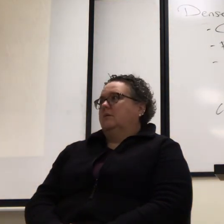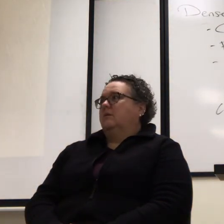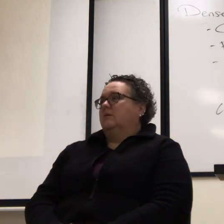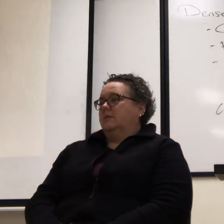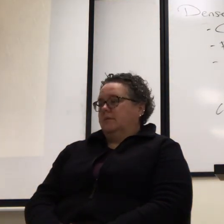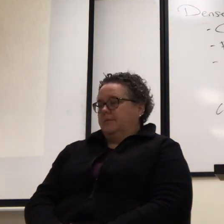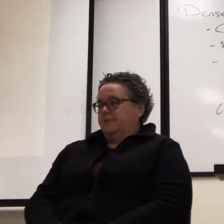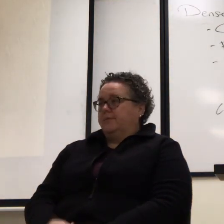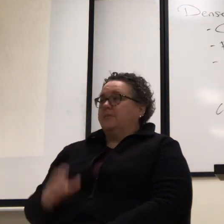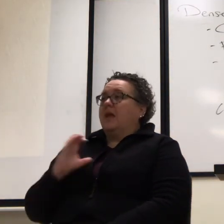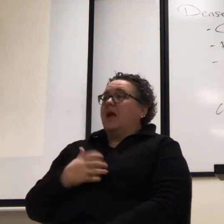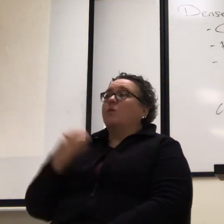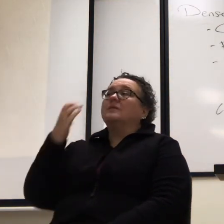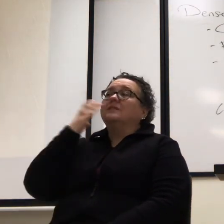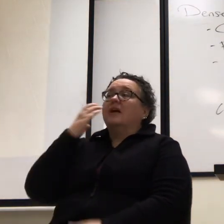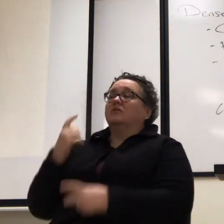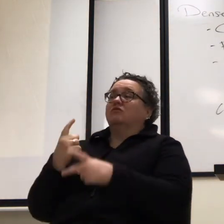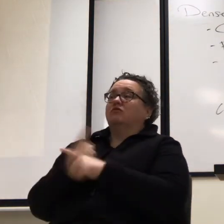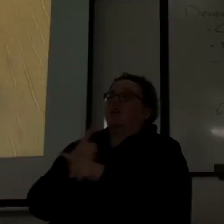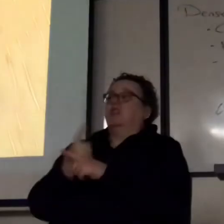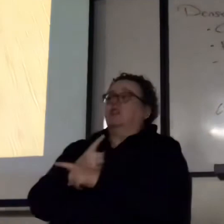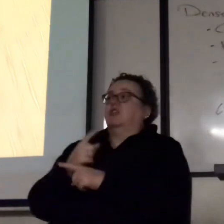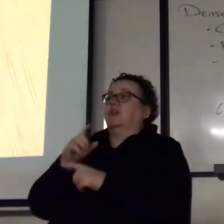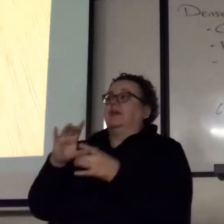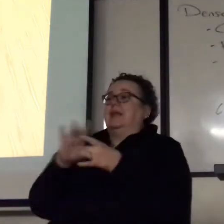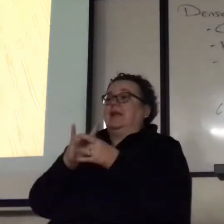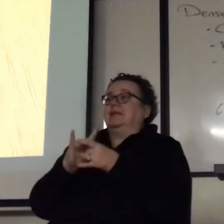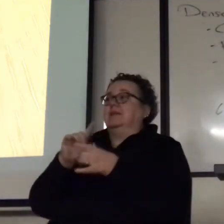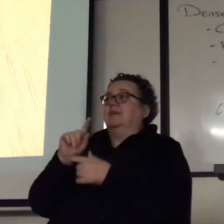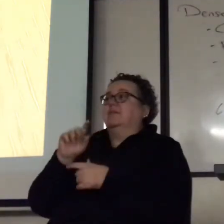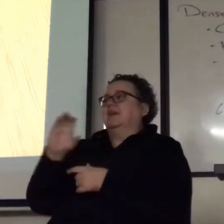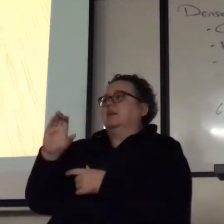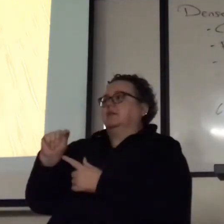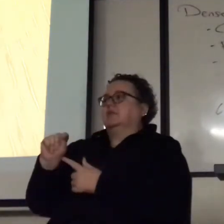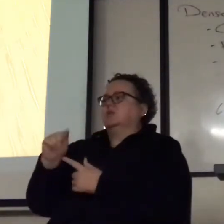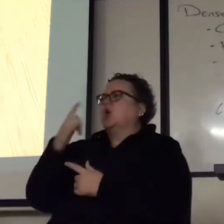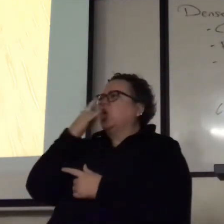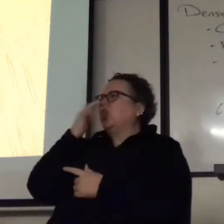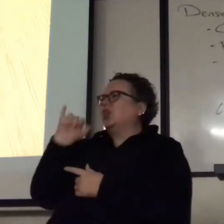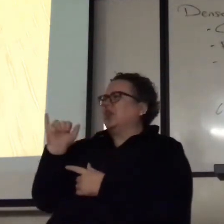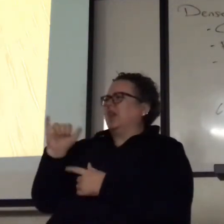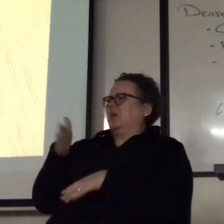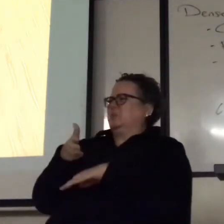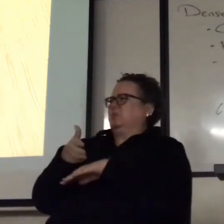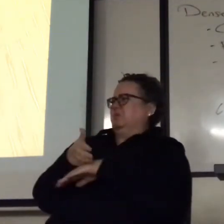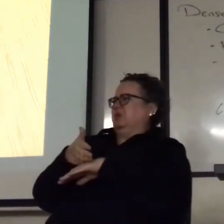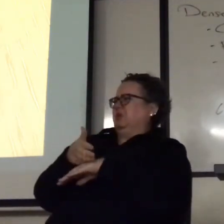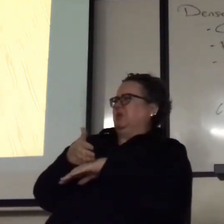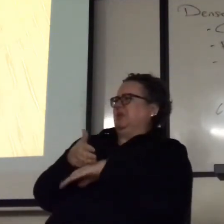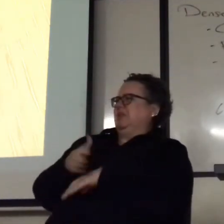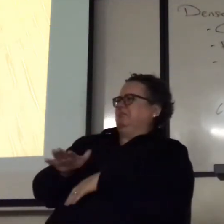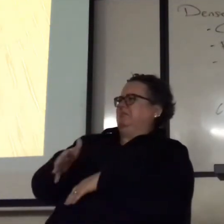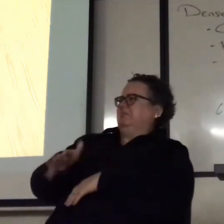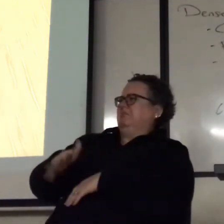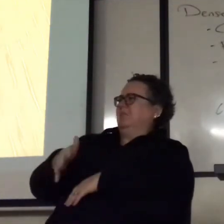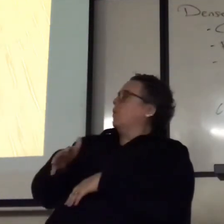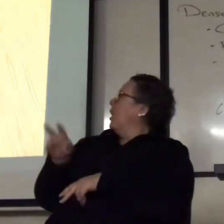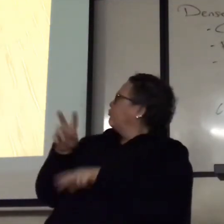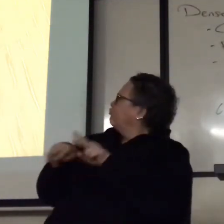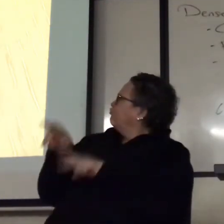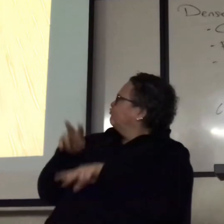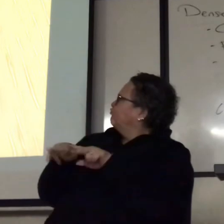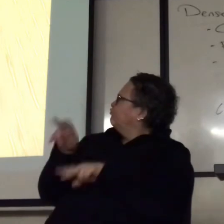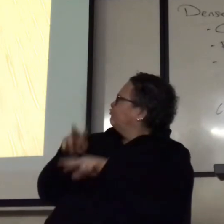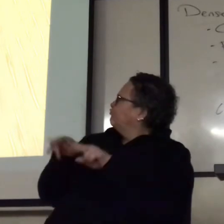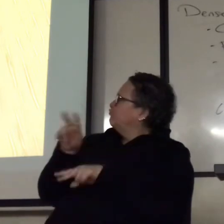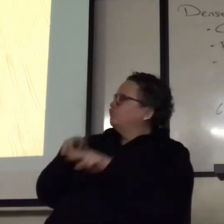Here's our dense, regular connective tissue. It looks like plywood, kind of. Well, stare at it for a little bit. See if you